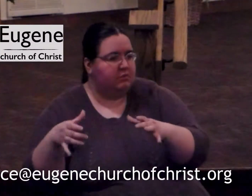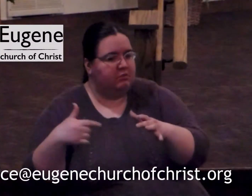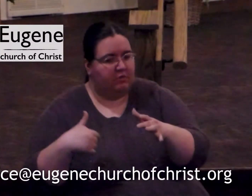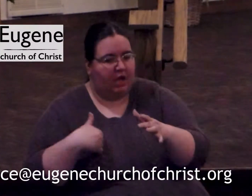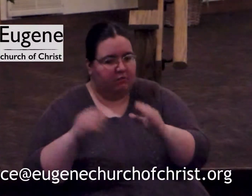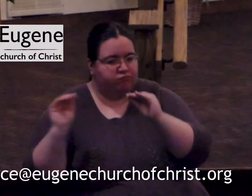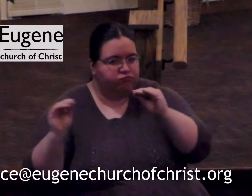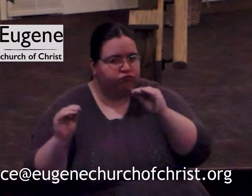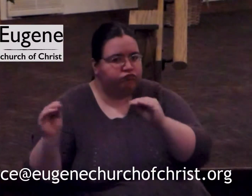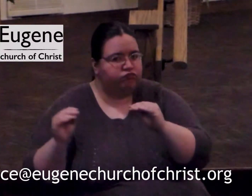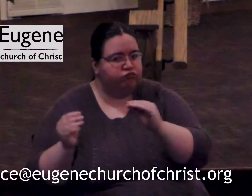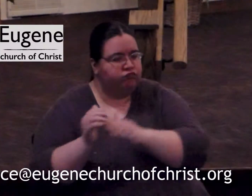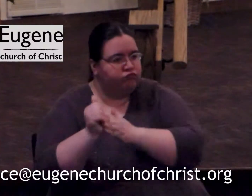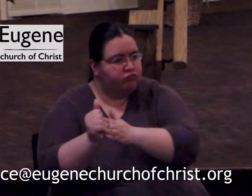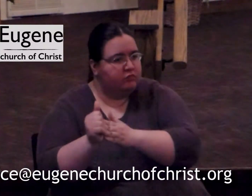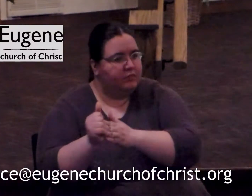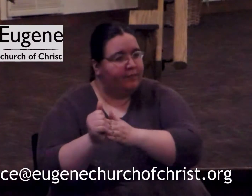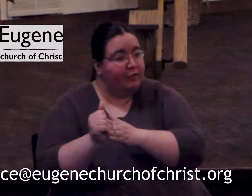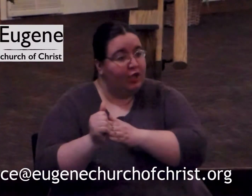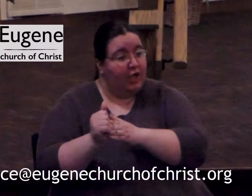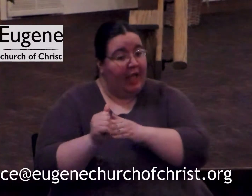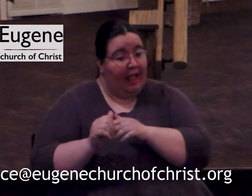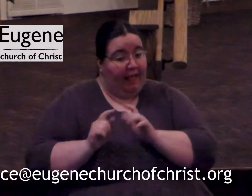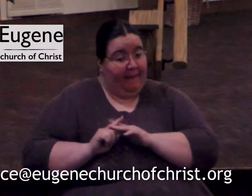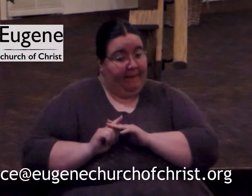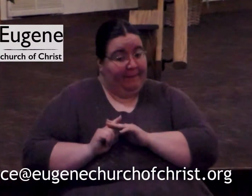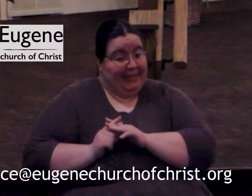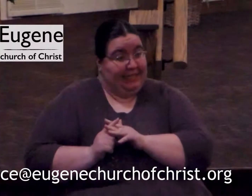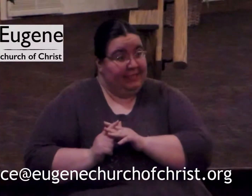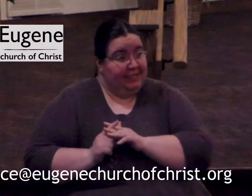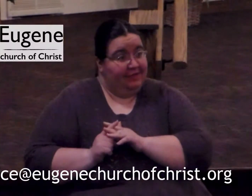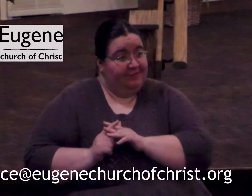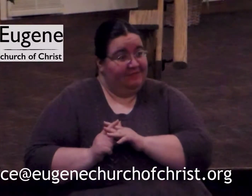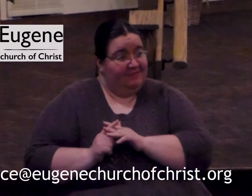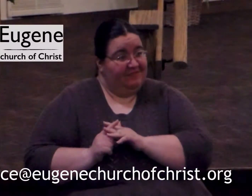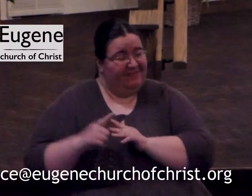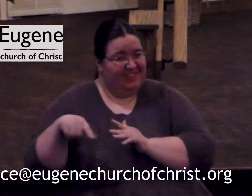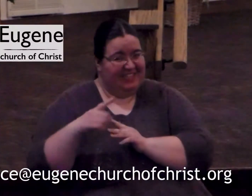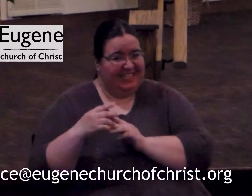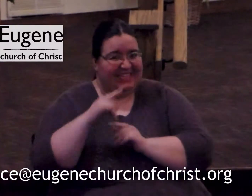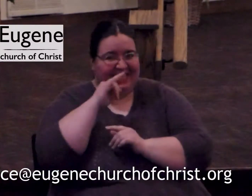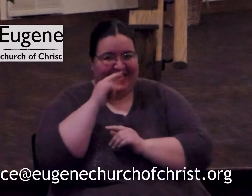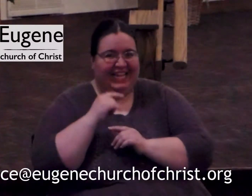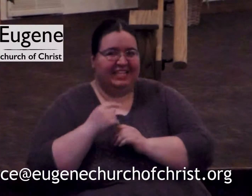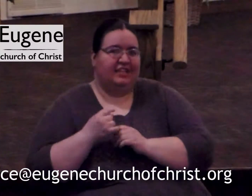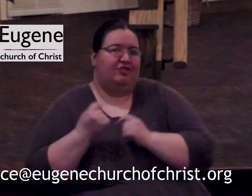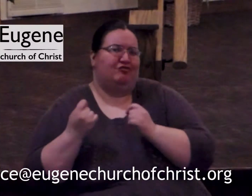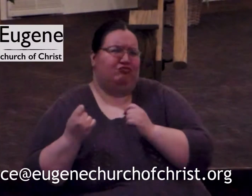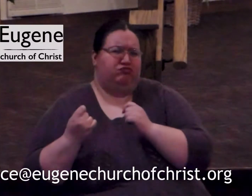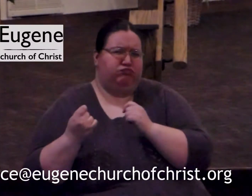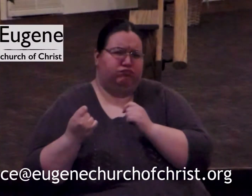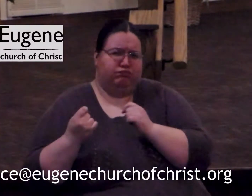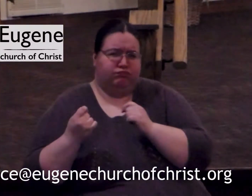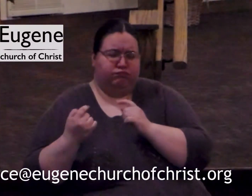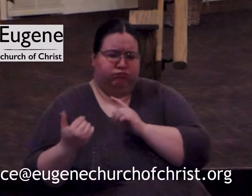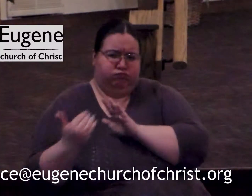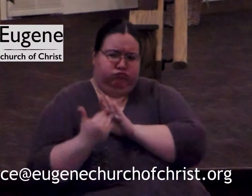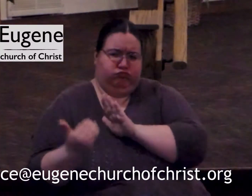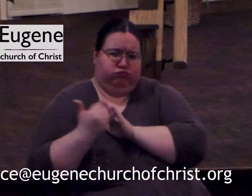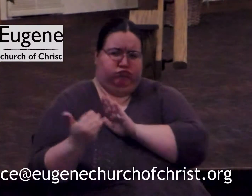on, there was nothing those kids could do that would frustrate me. They had to try really, really hard to get under my skin because I